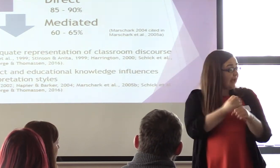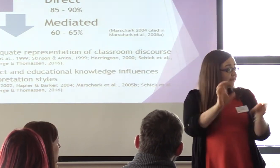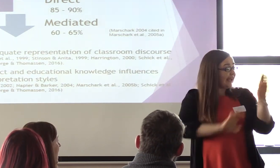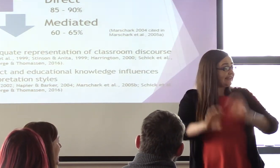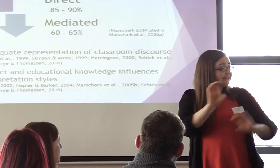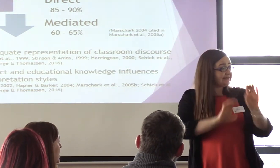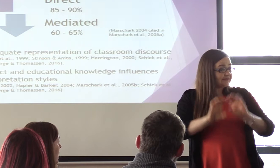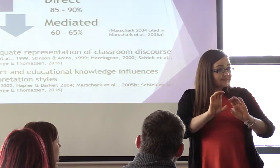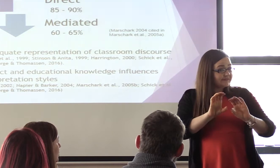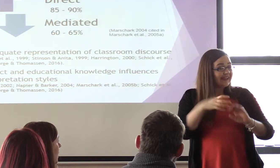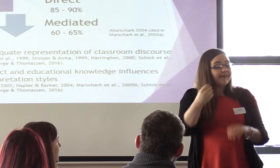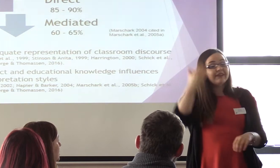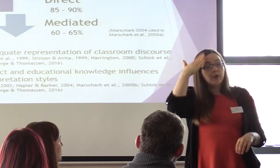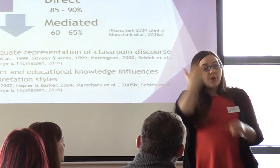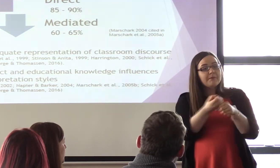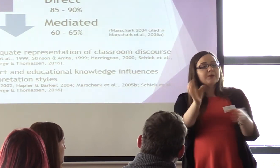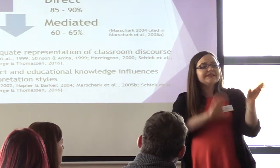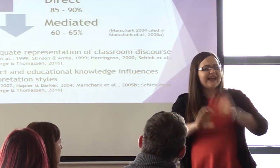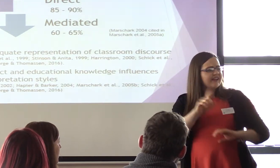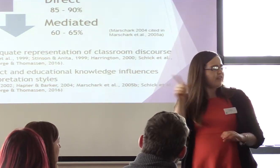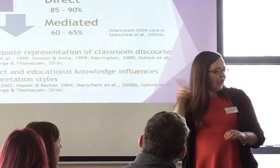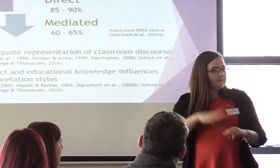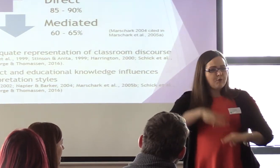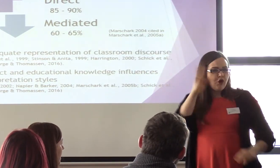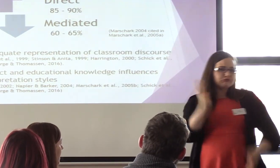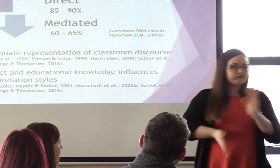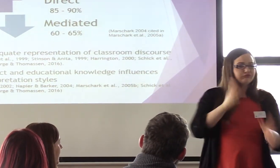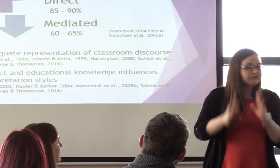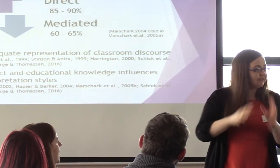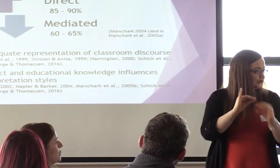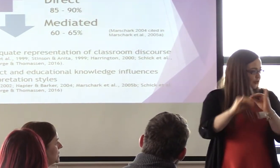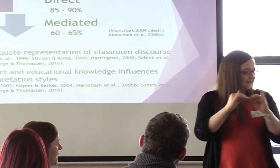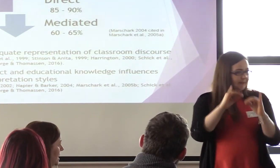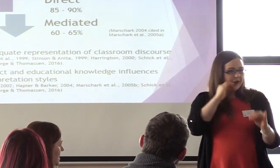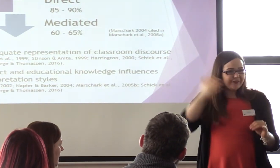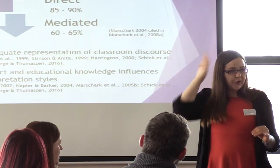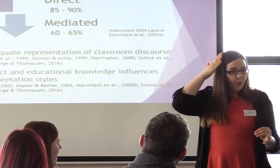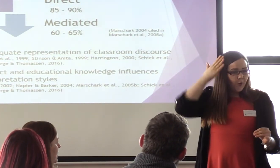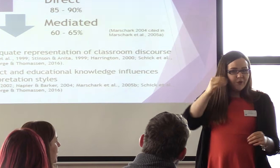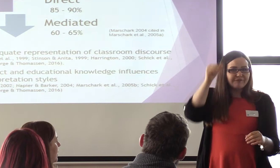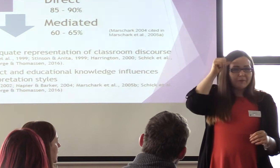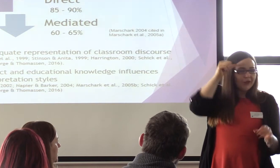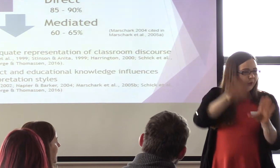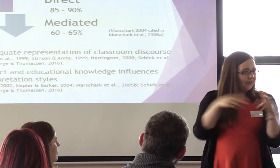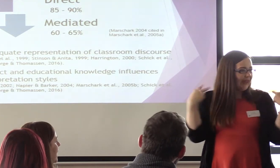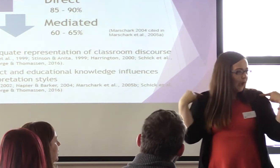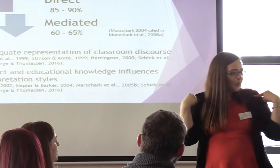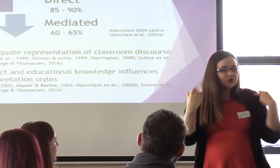do they have the knowledge required in order to interpret that appropriately? If they understand science, they have a background. They have background knowledge,